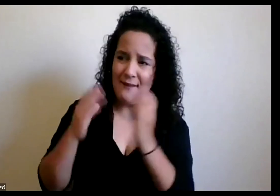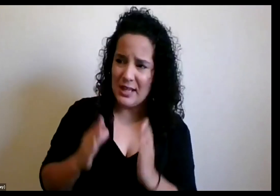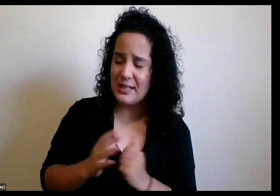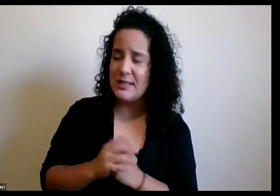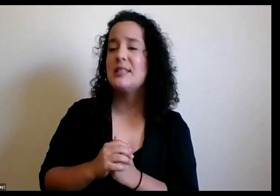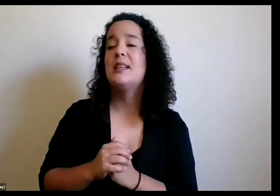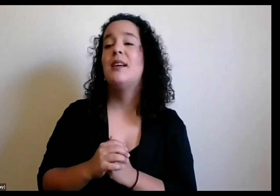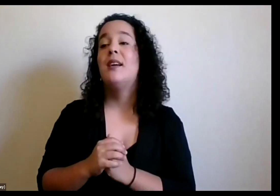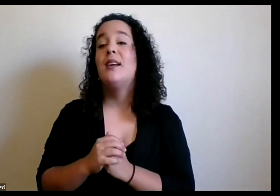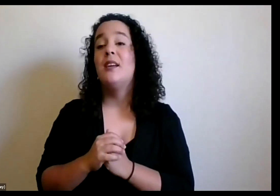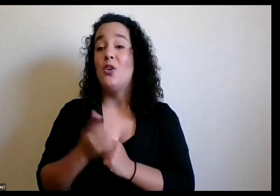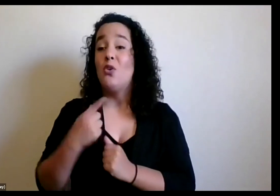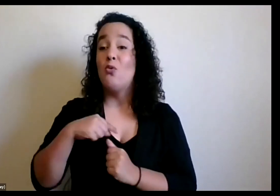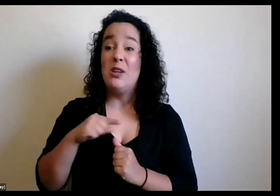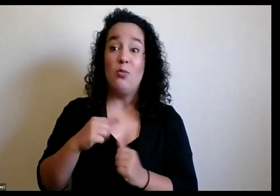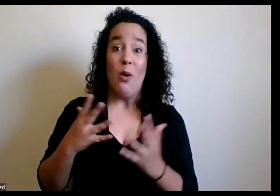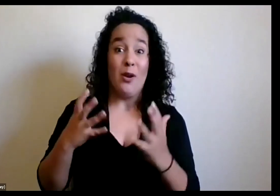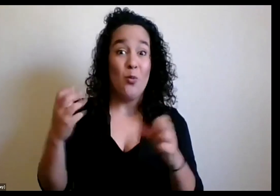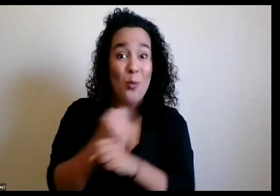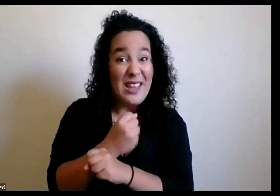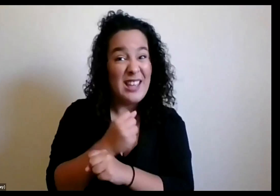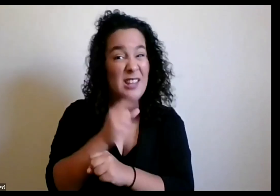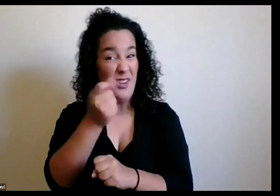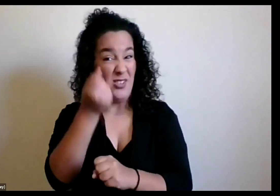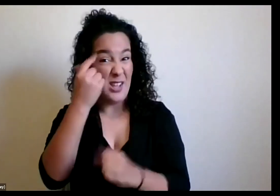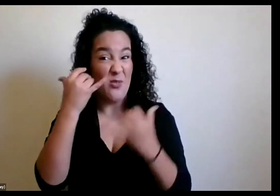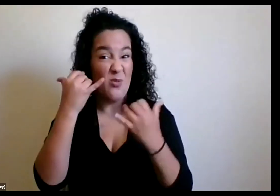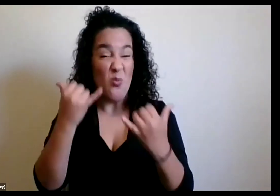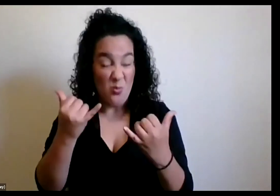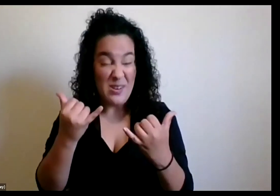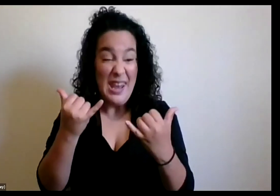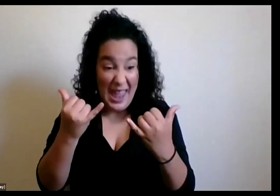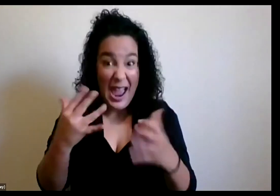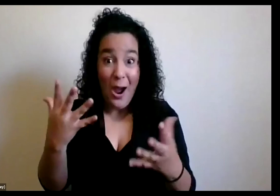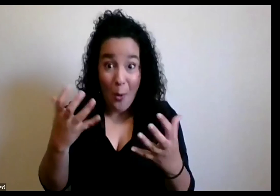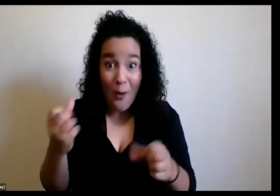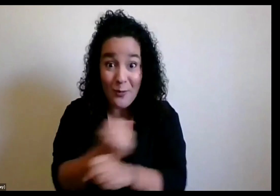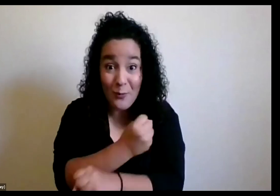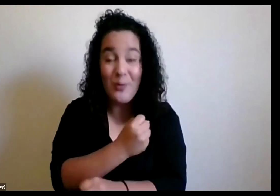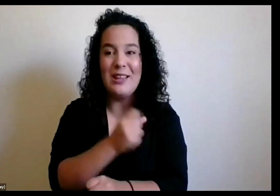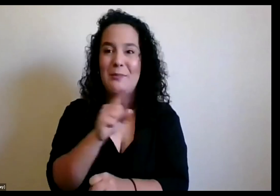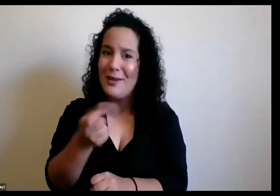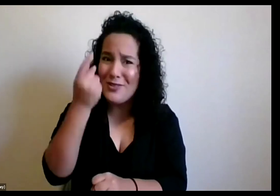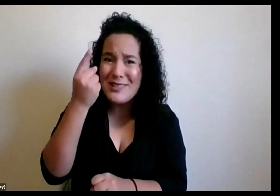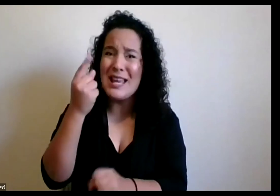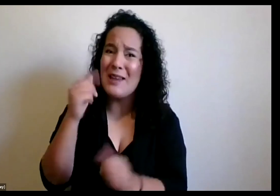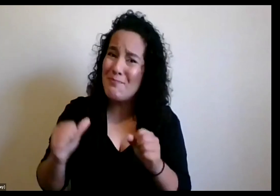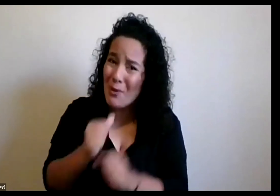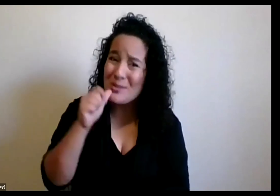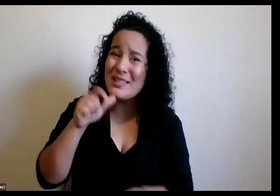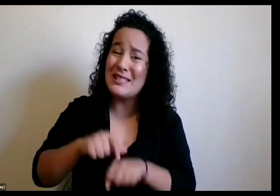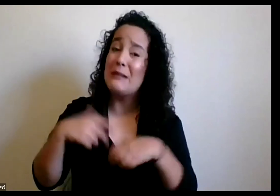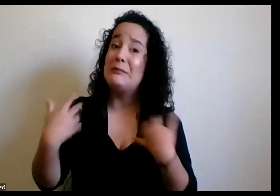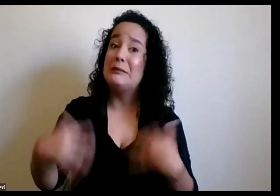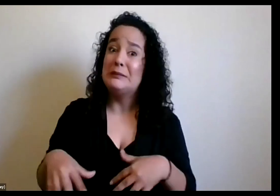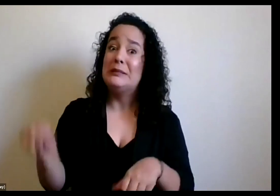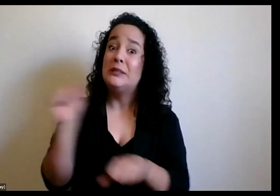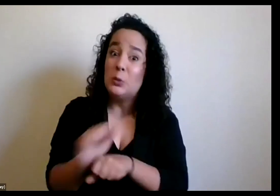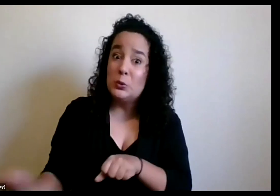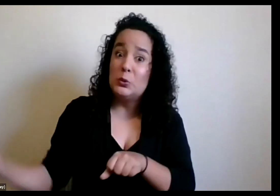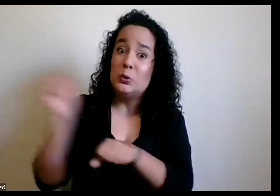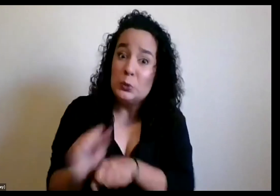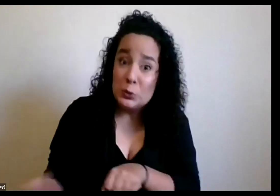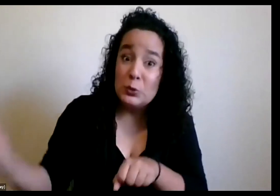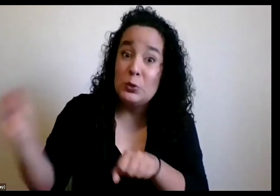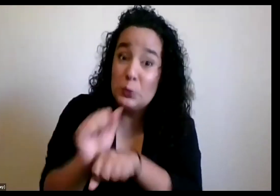we want to win, and we want to win now. But some of this narrative shift stuff is long-term work. It's like, you know, you're trying to get